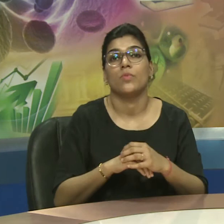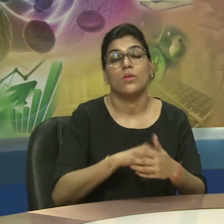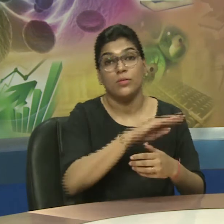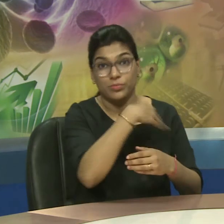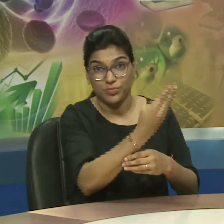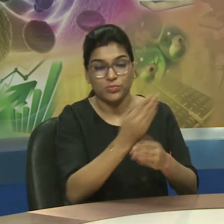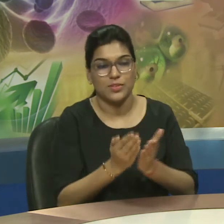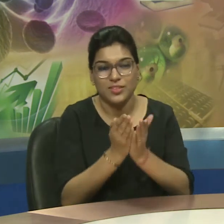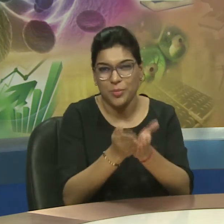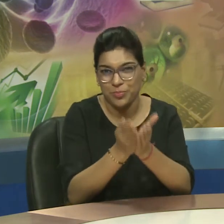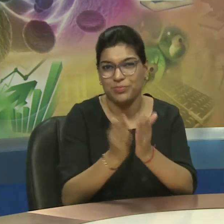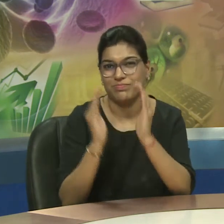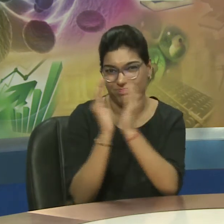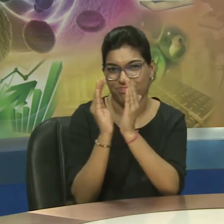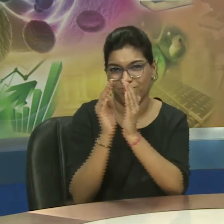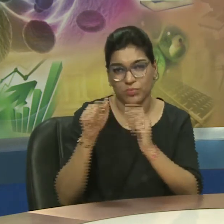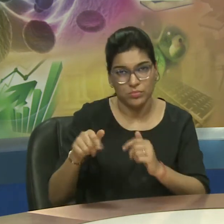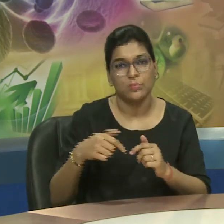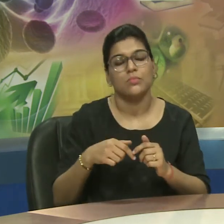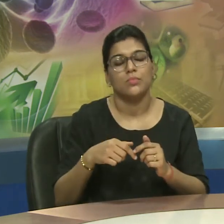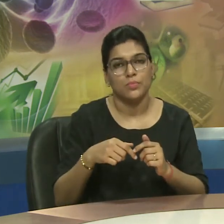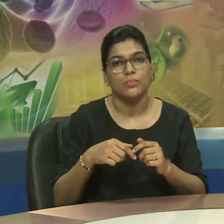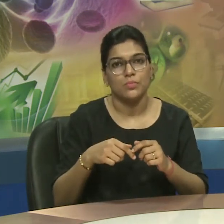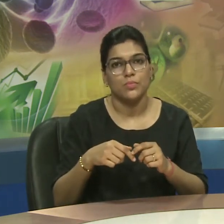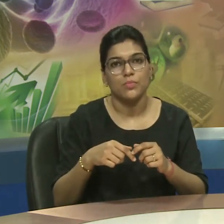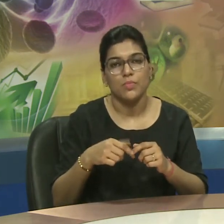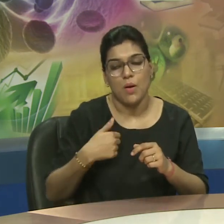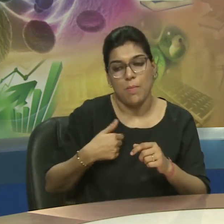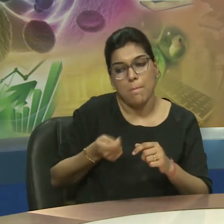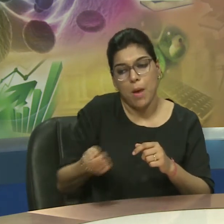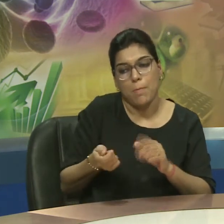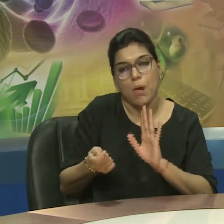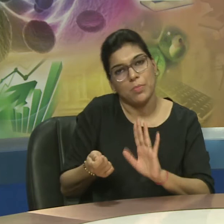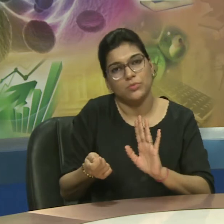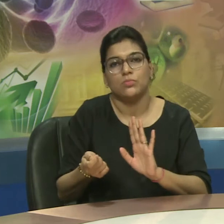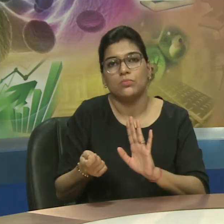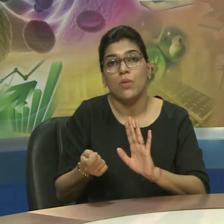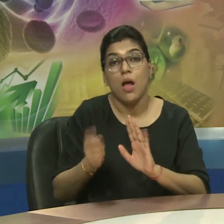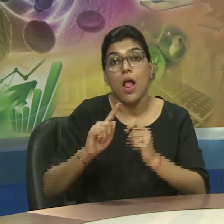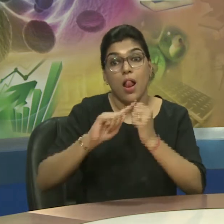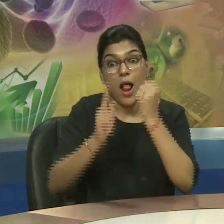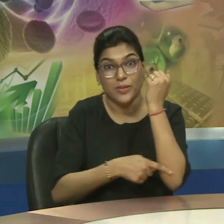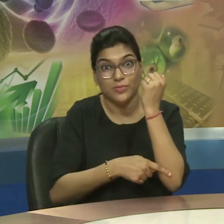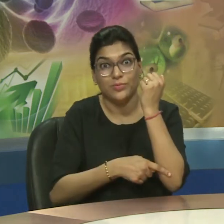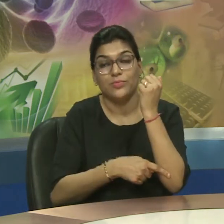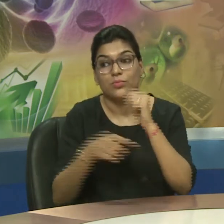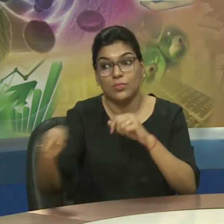time of taking policy as well as the time of loss.